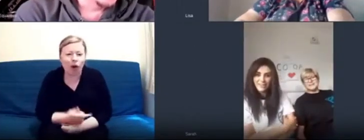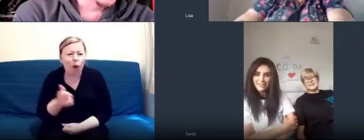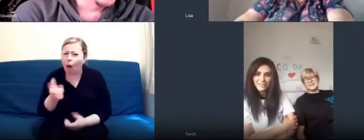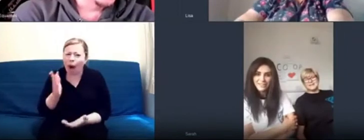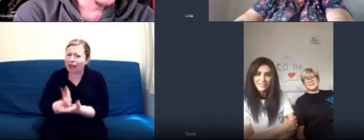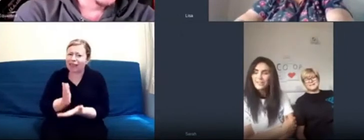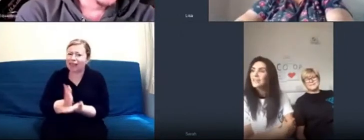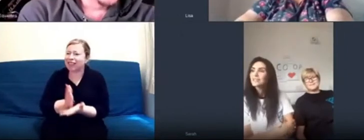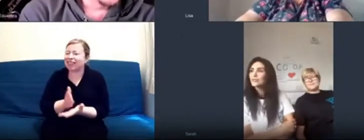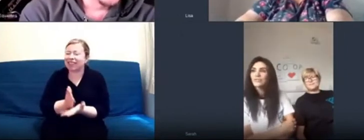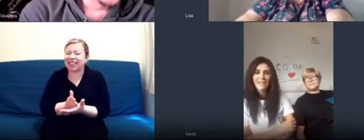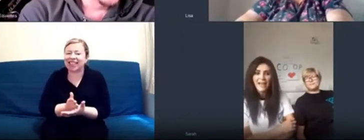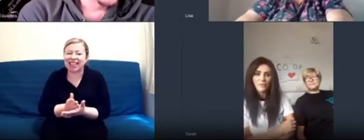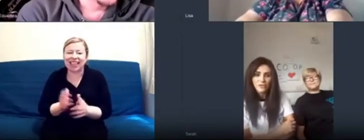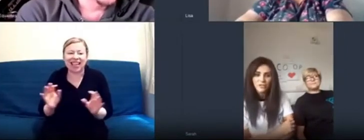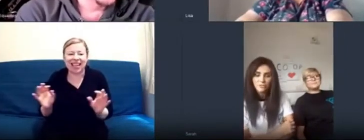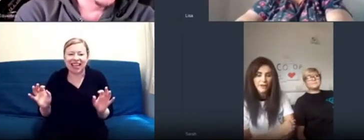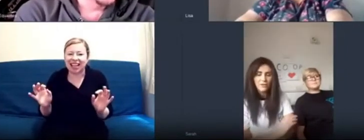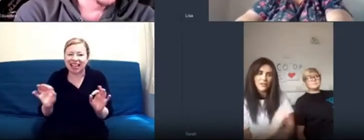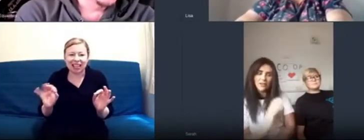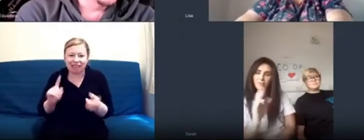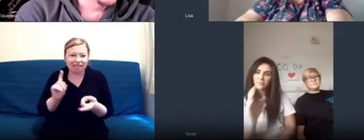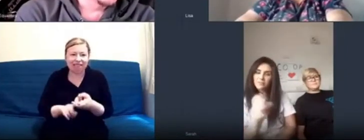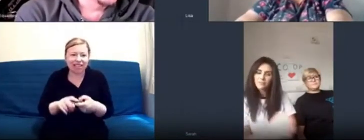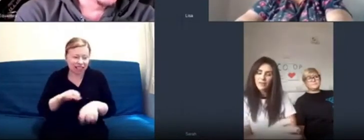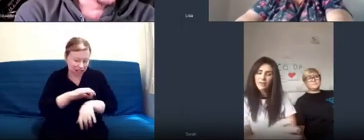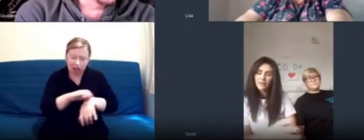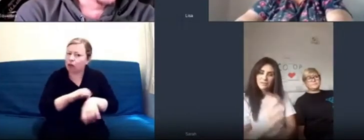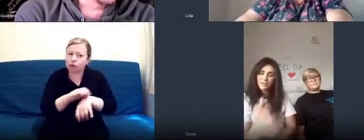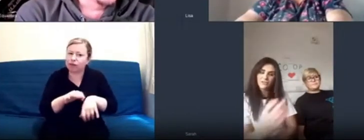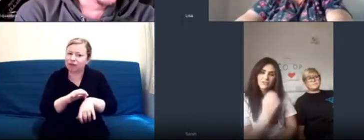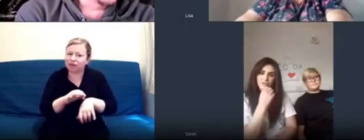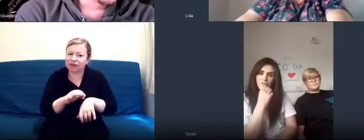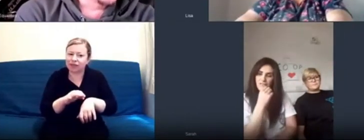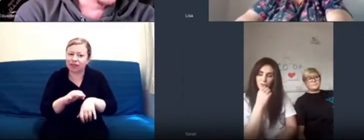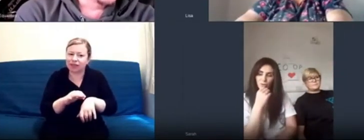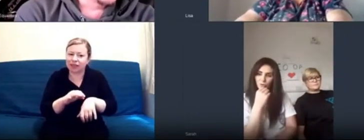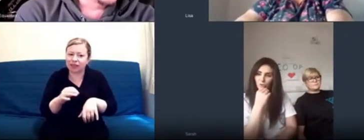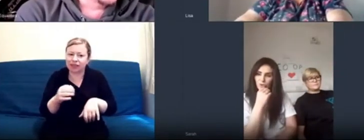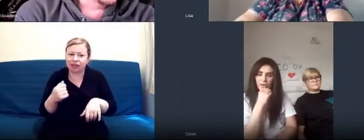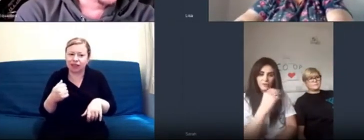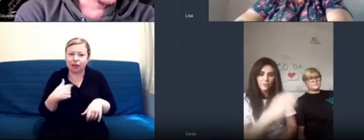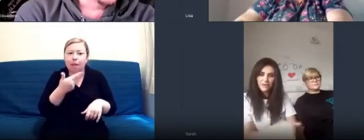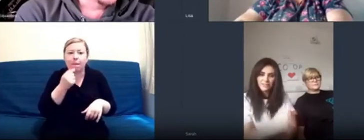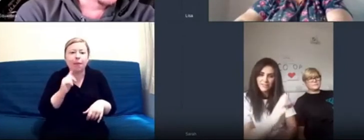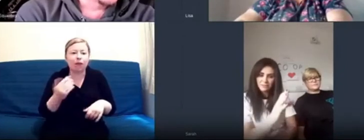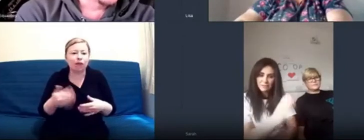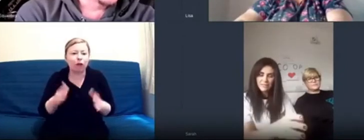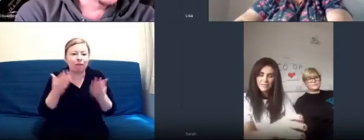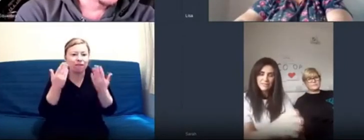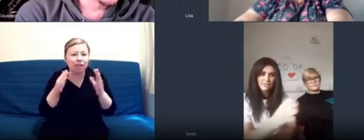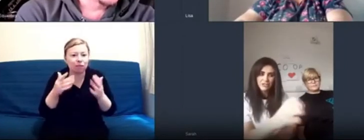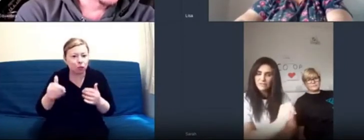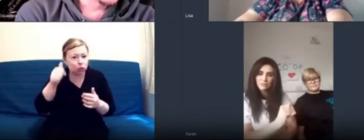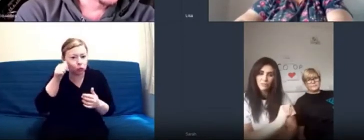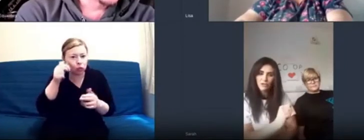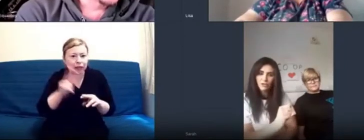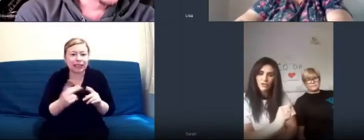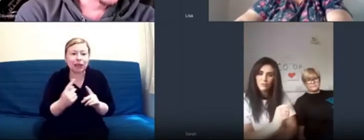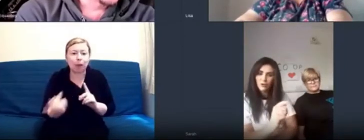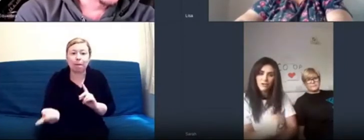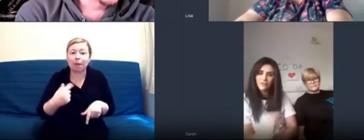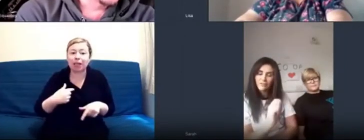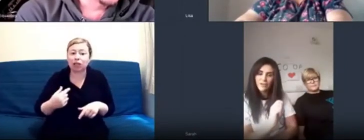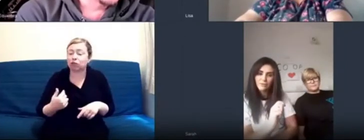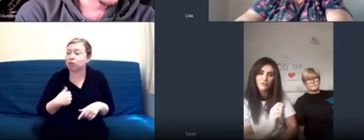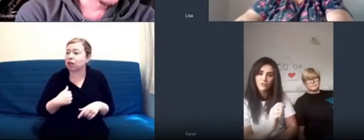7 days a week. There is no set hours. My individuals from Facebook will know I've replied to a message sometimes at